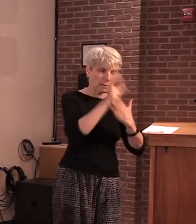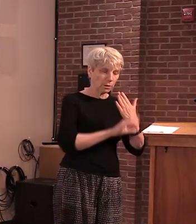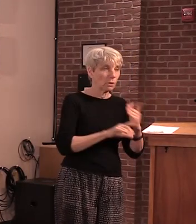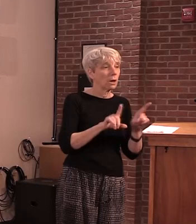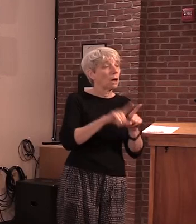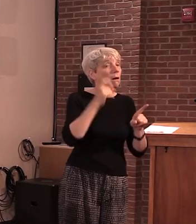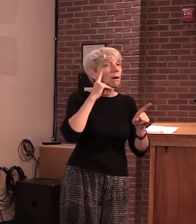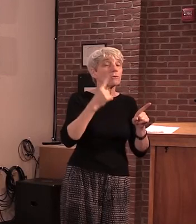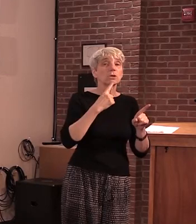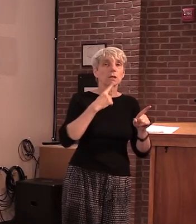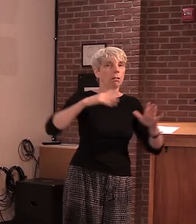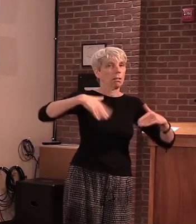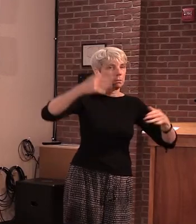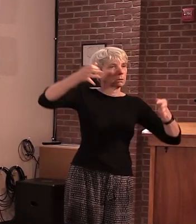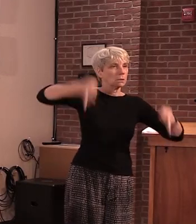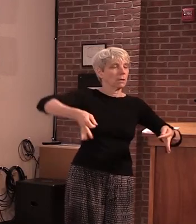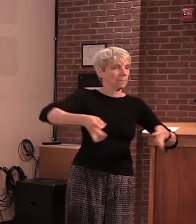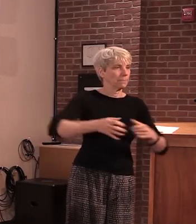one we're interested in having.